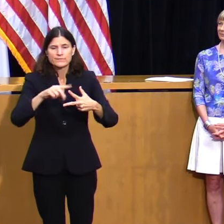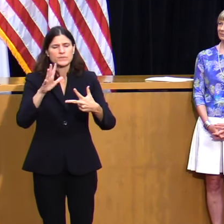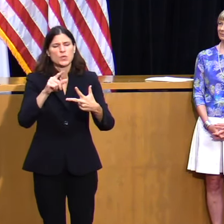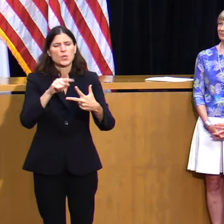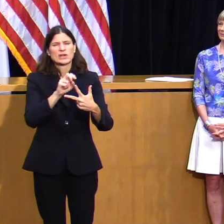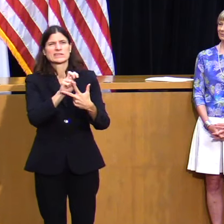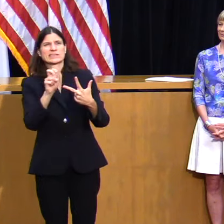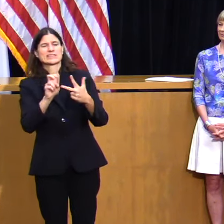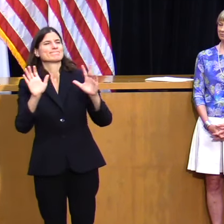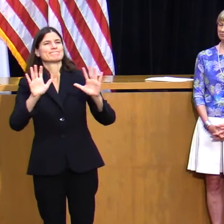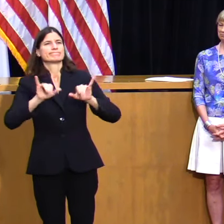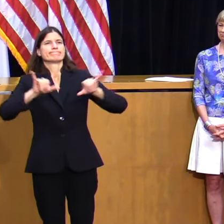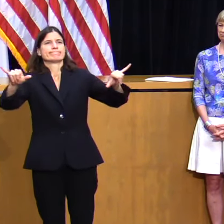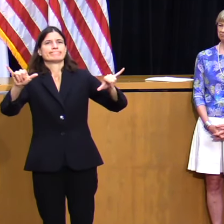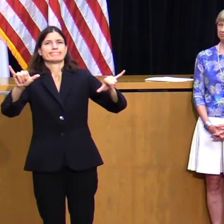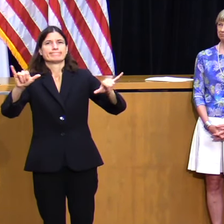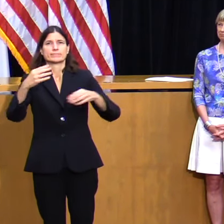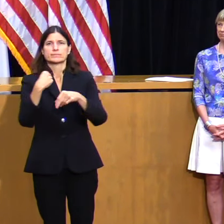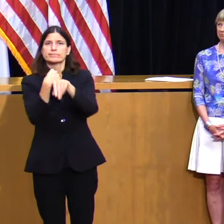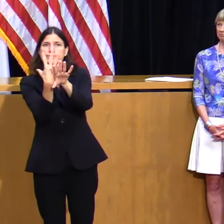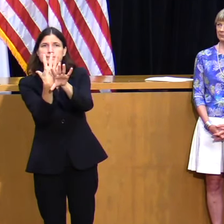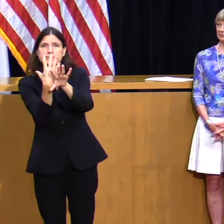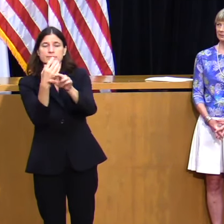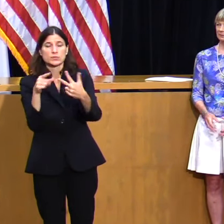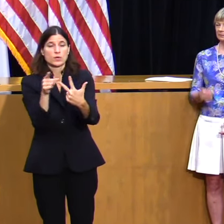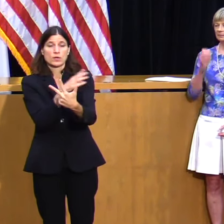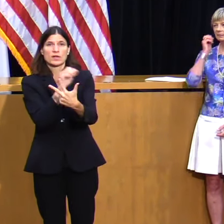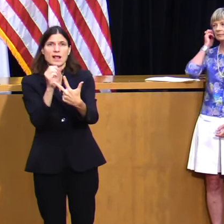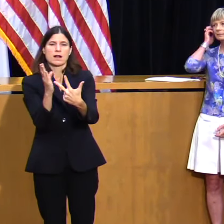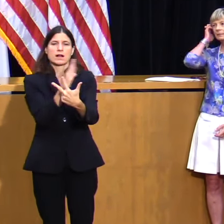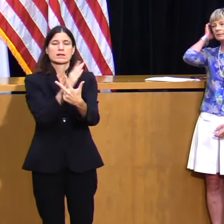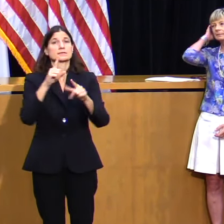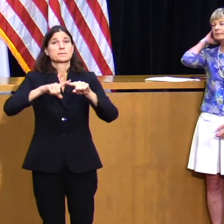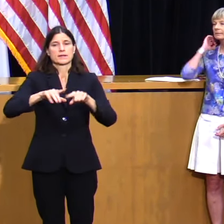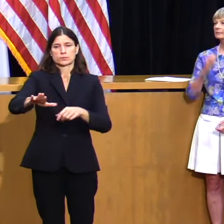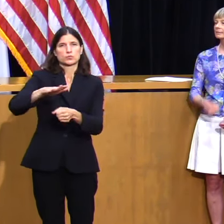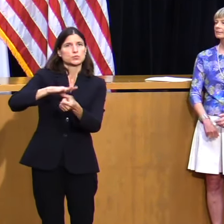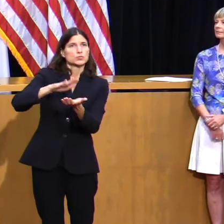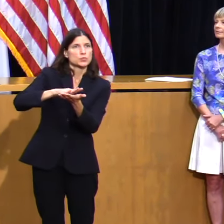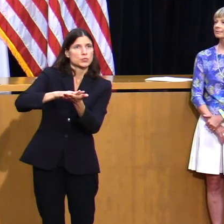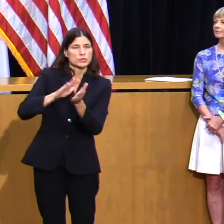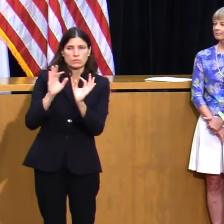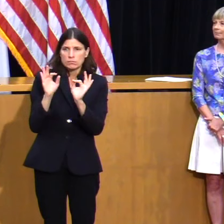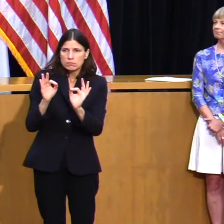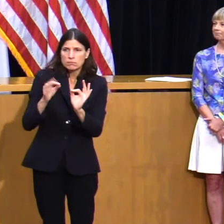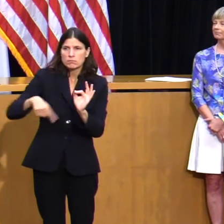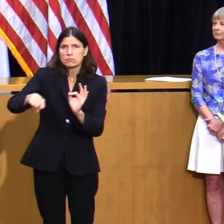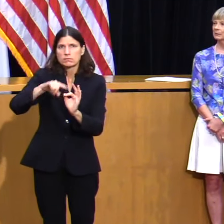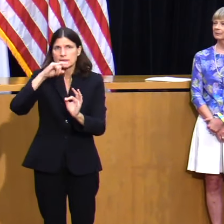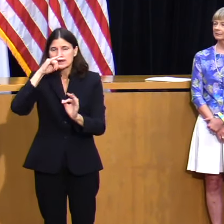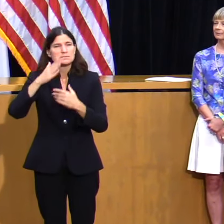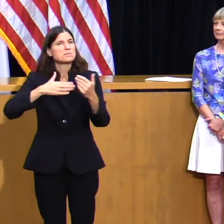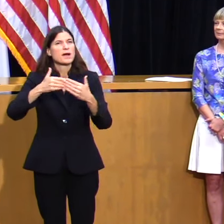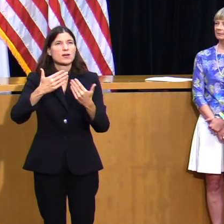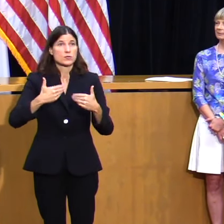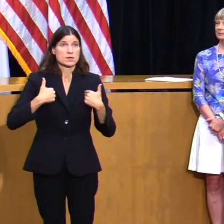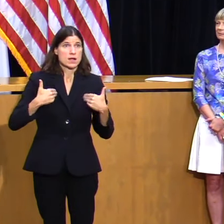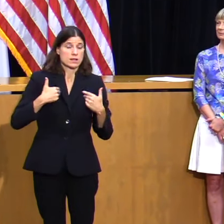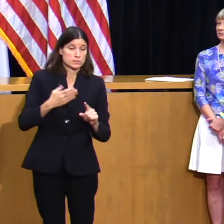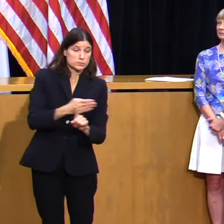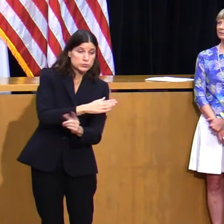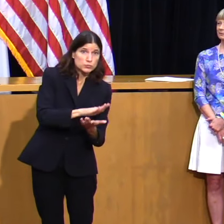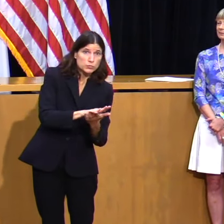that. I think from our point of view, the most important thing is to get people comfortable with the idea that